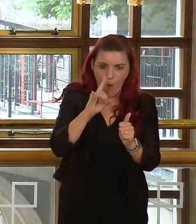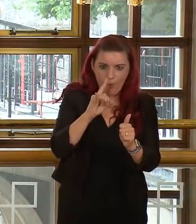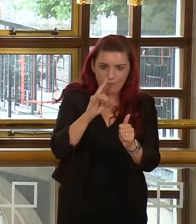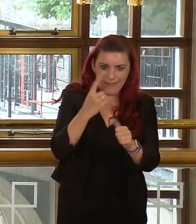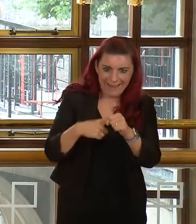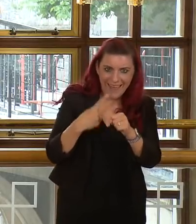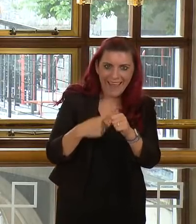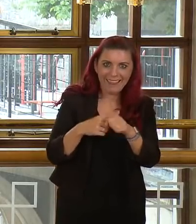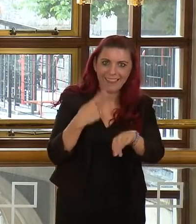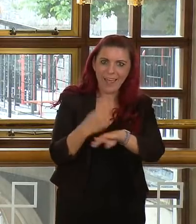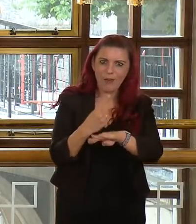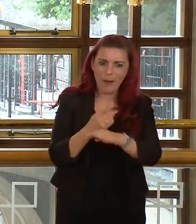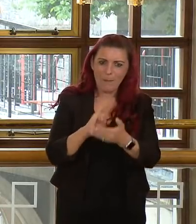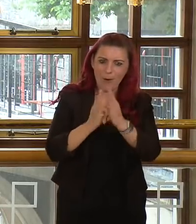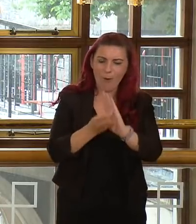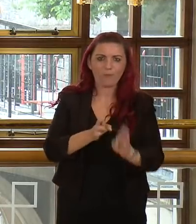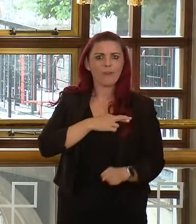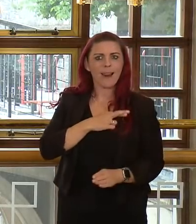into a reality.